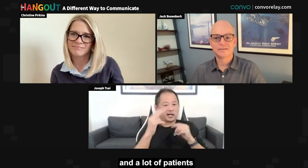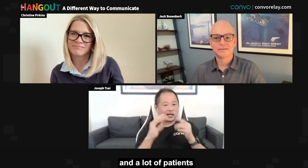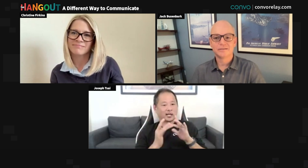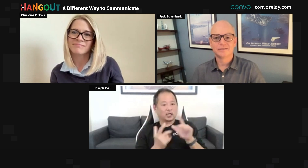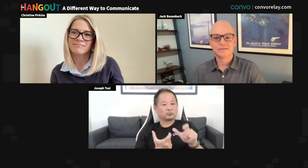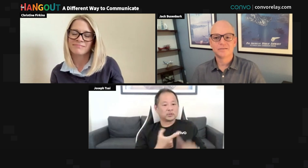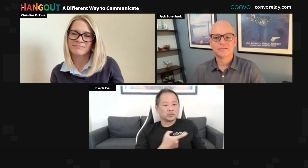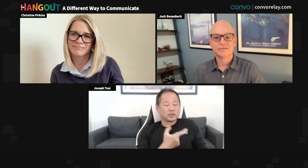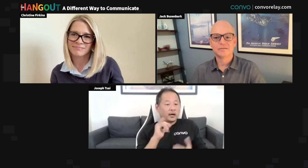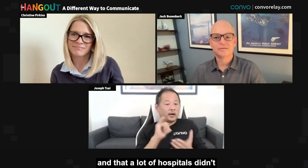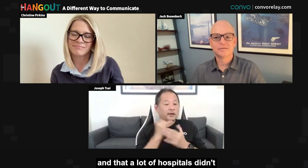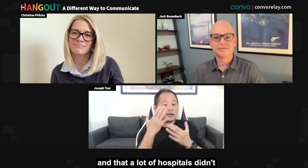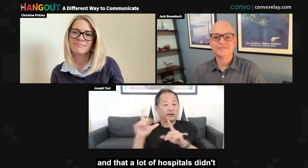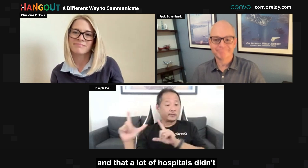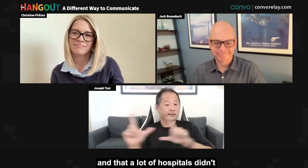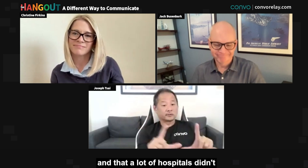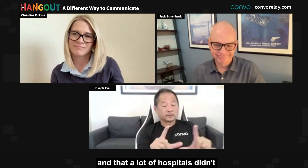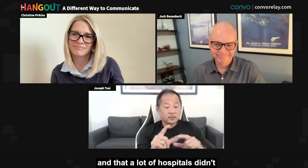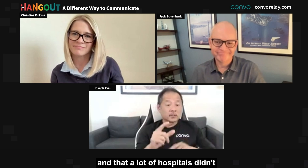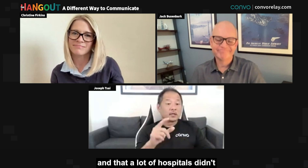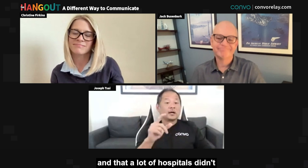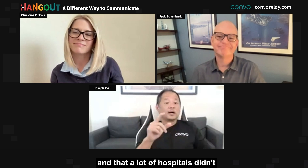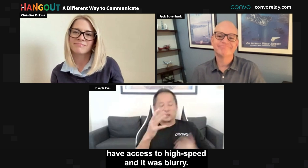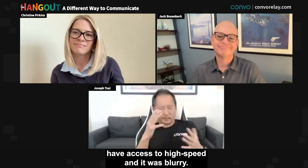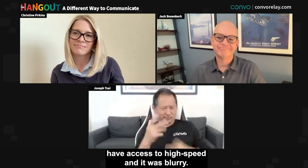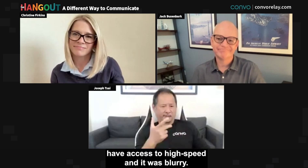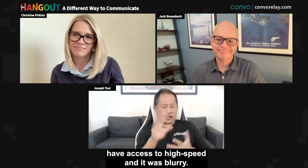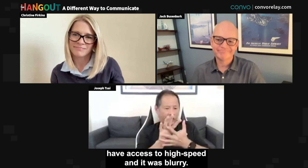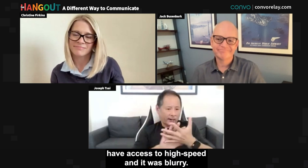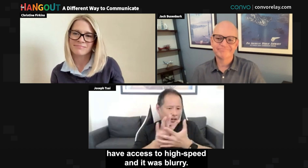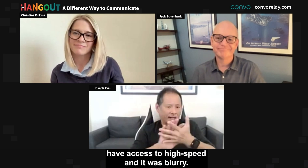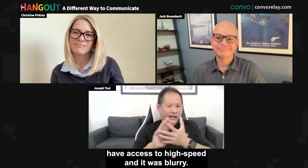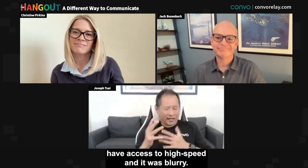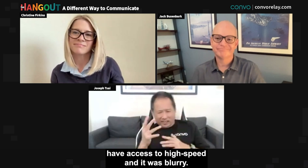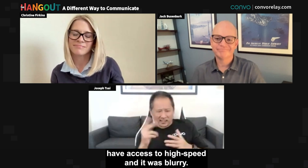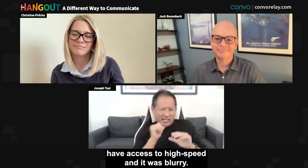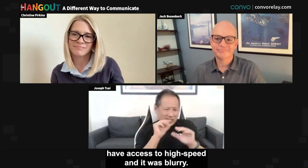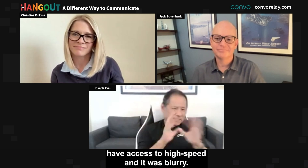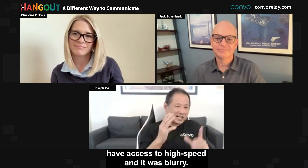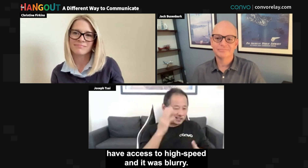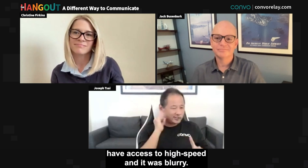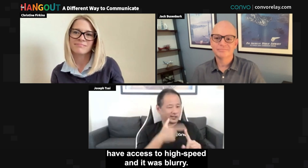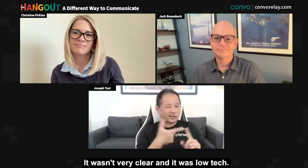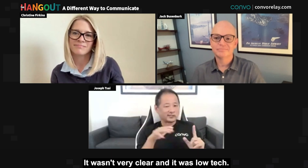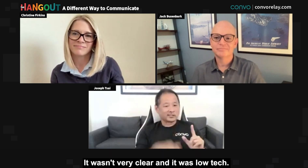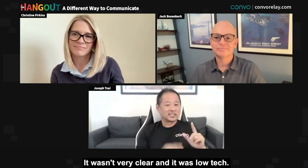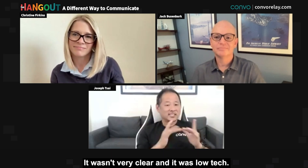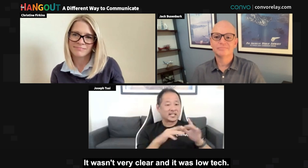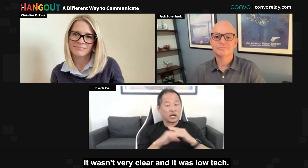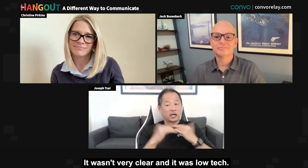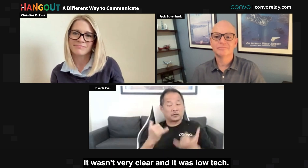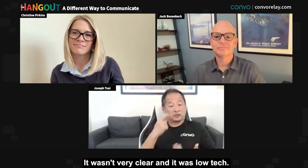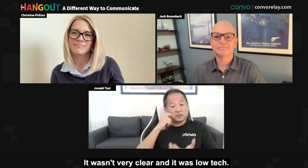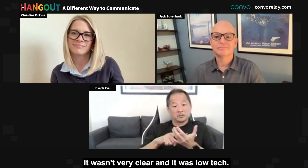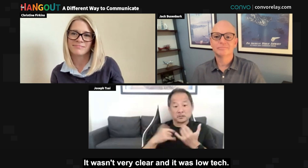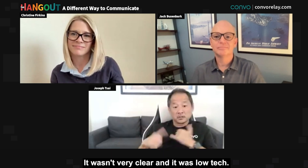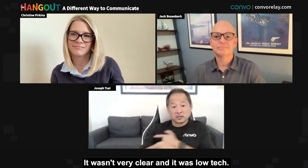patients. And they didn't have, a lot of hospitals didn't have access to high speed, and it was blurry, it wasn't very clear, and it was low